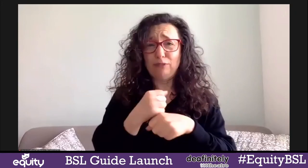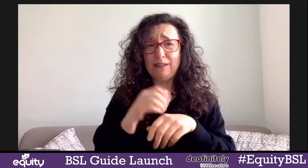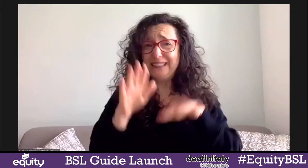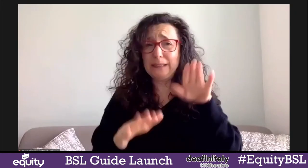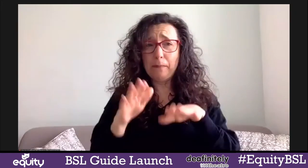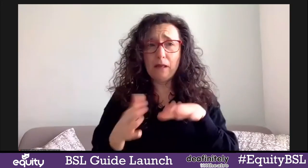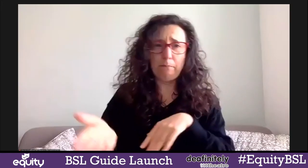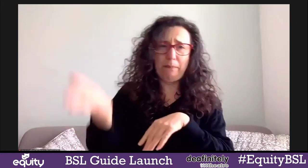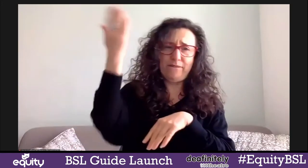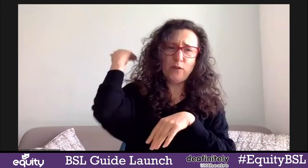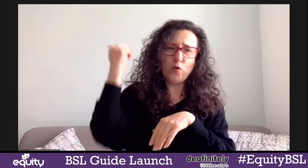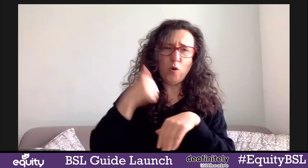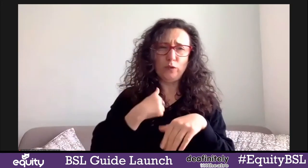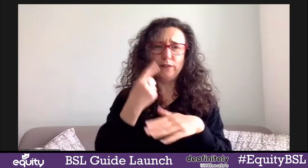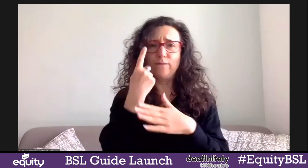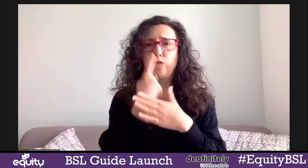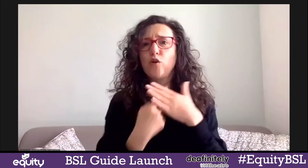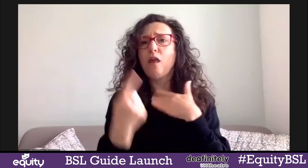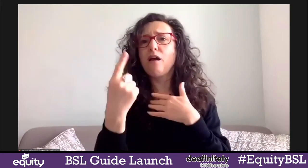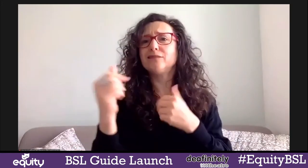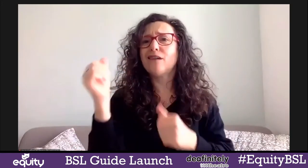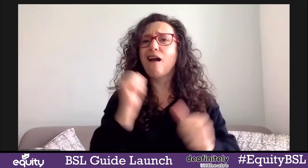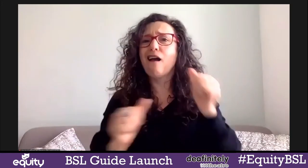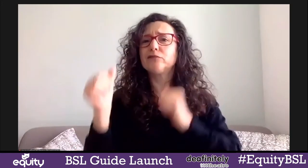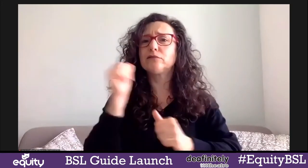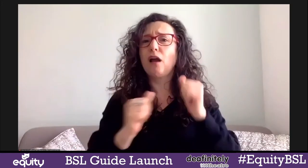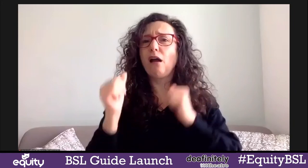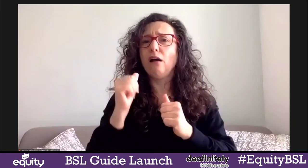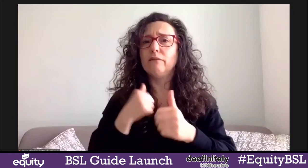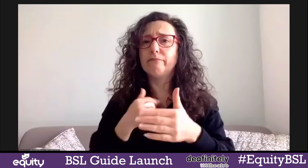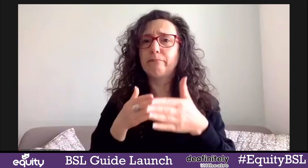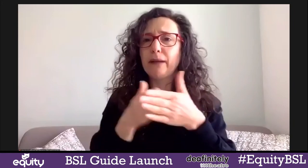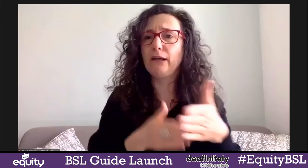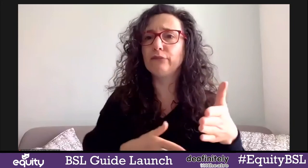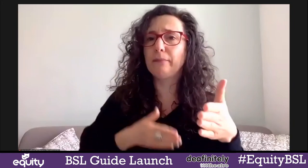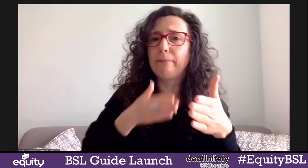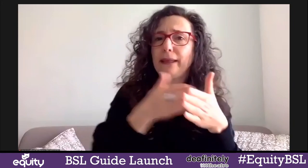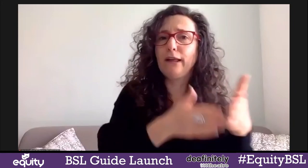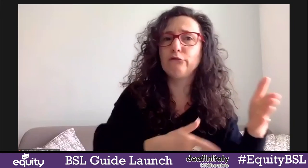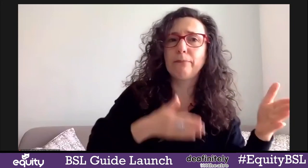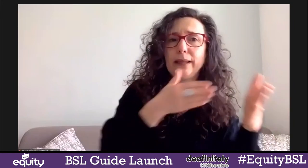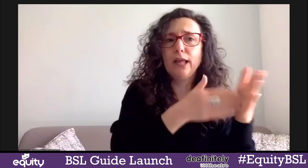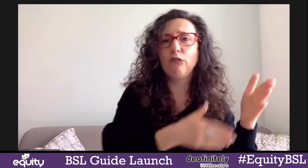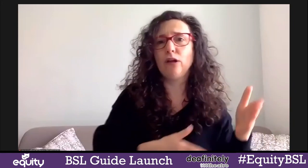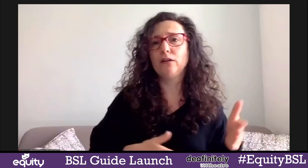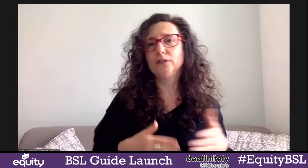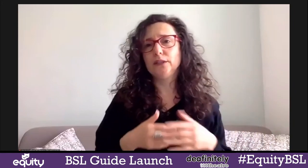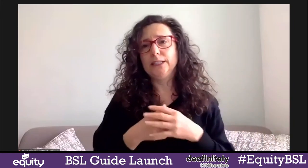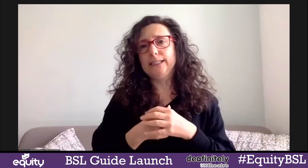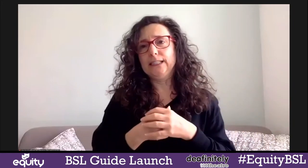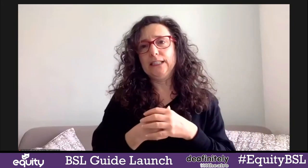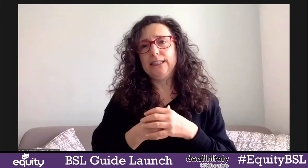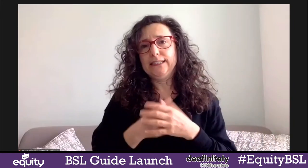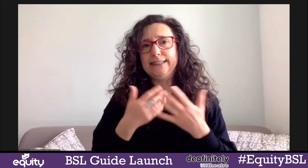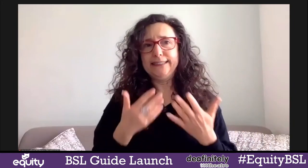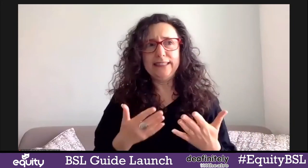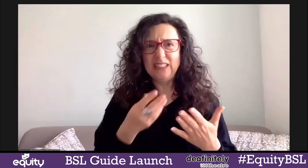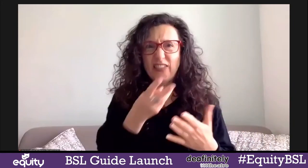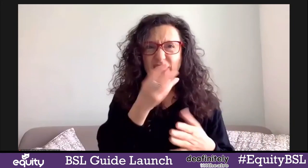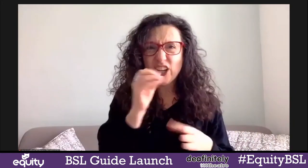Alim Jayda for creating this guide. And I just to share about myself, I was a freelance actor